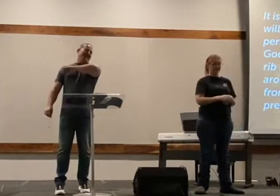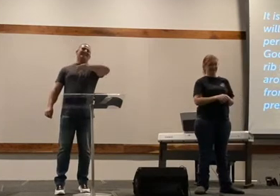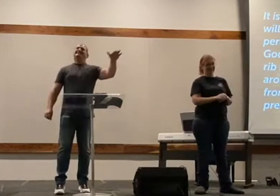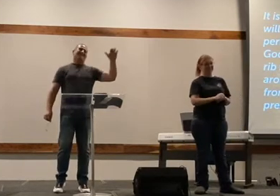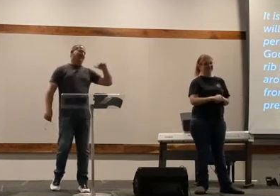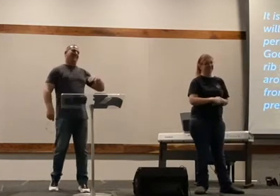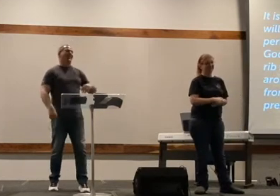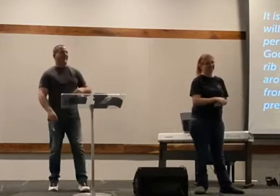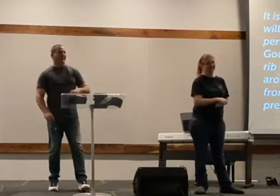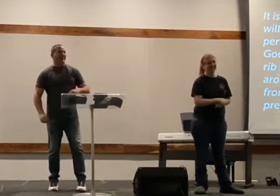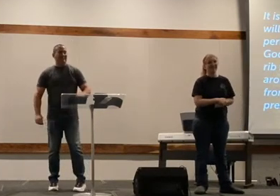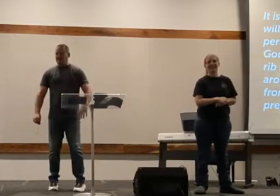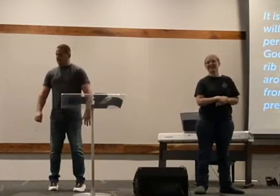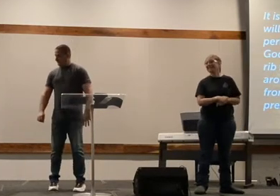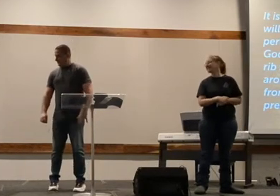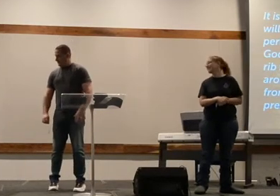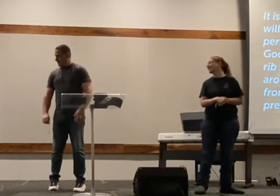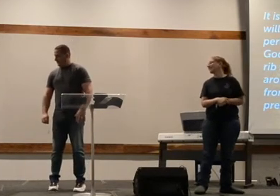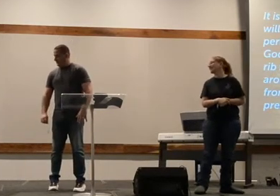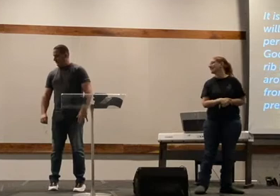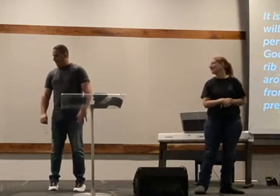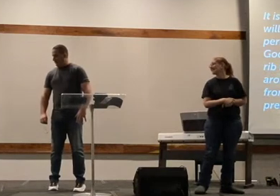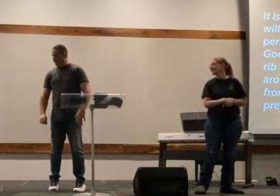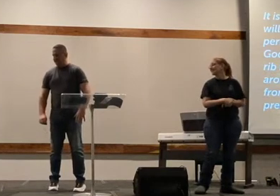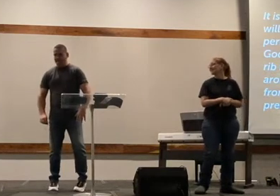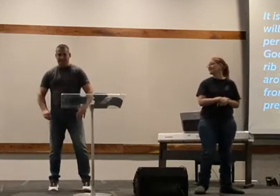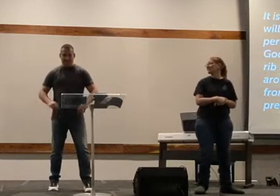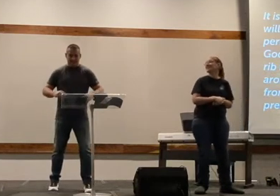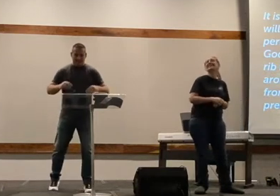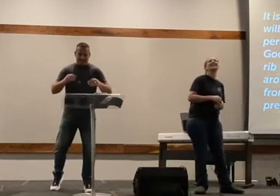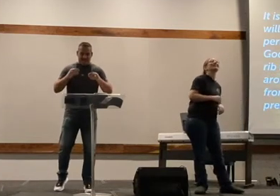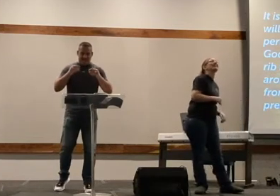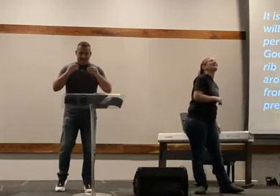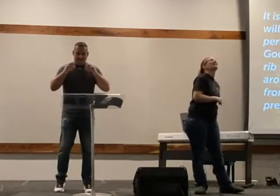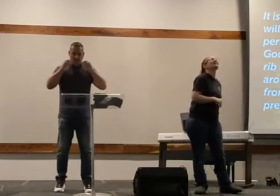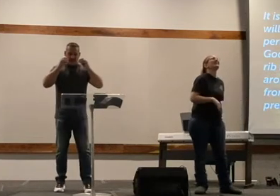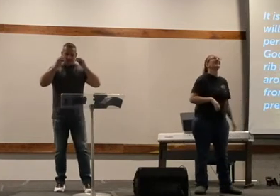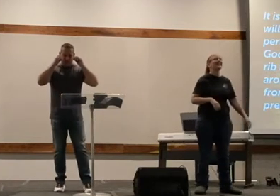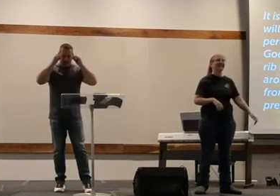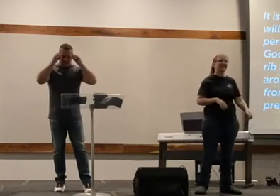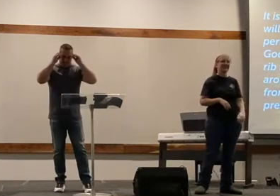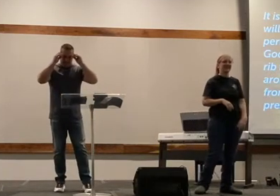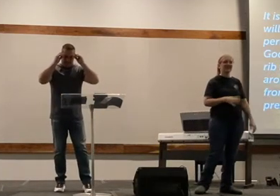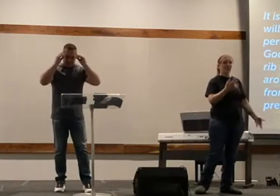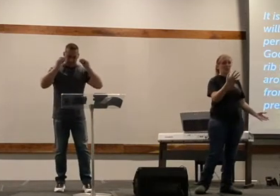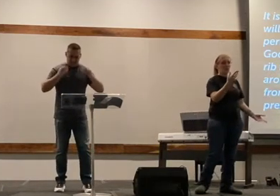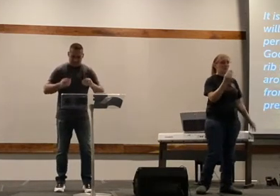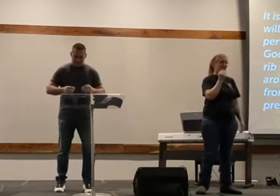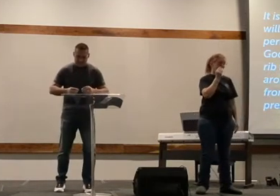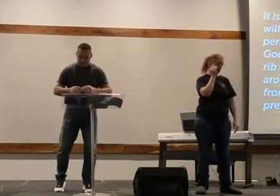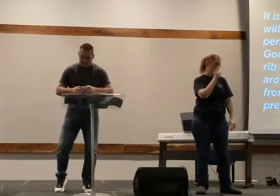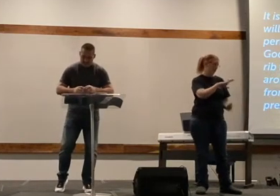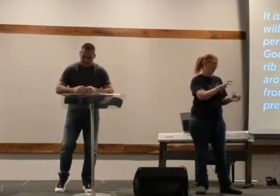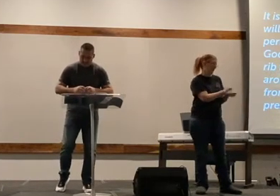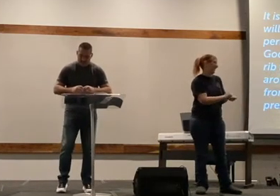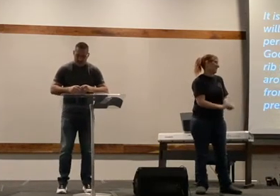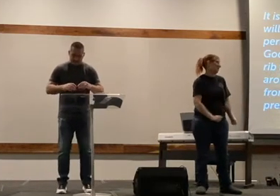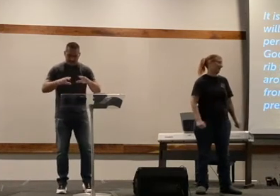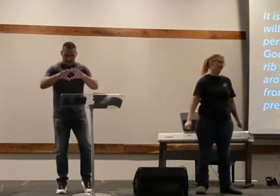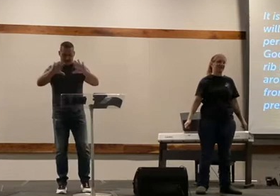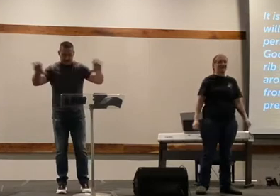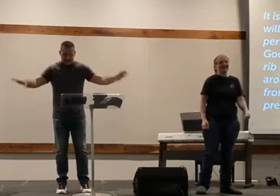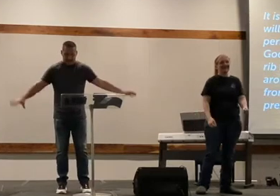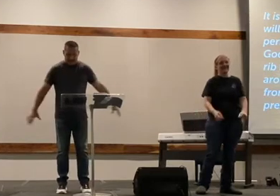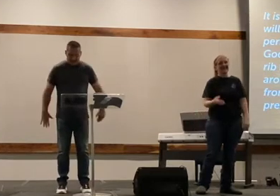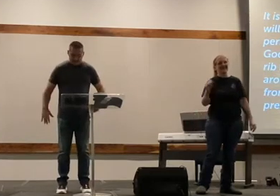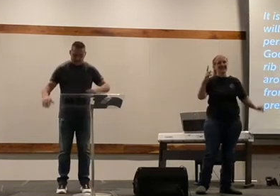You guys are so funny. Suited partner. Wait till we get home and doing dishes. Right?